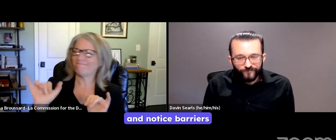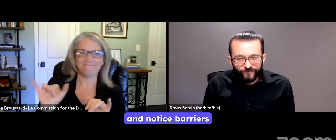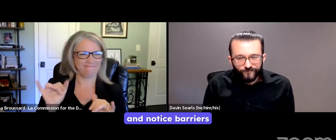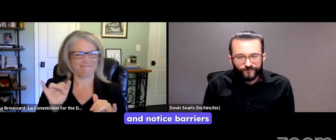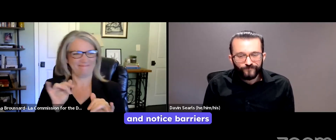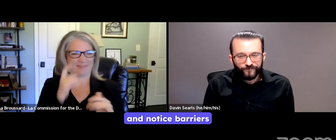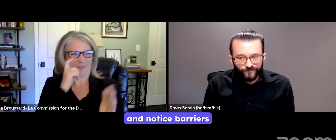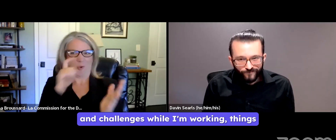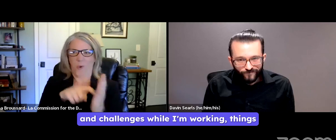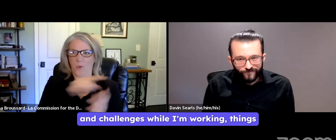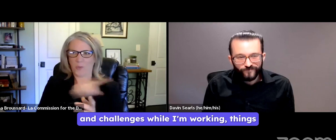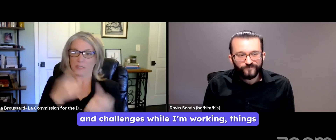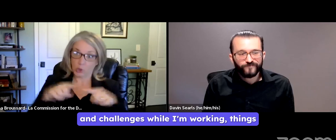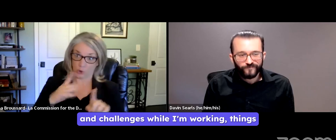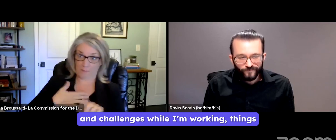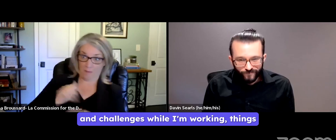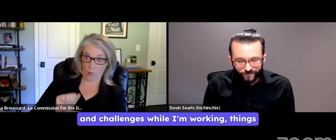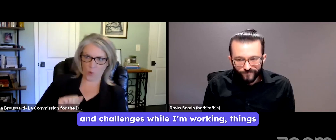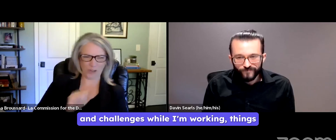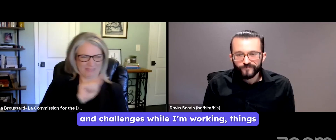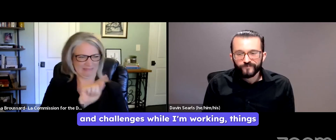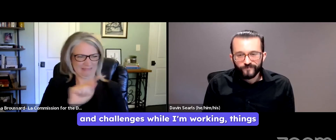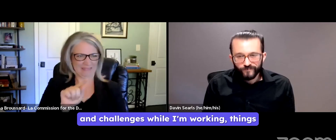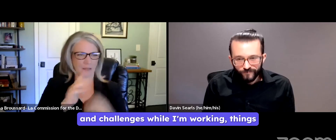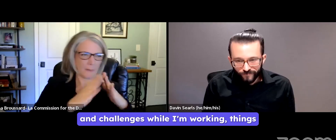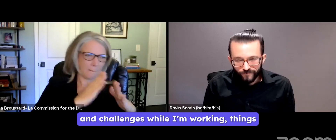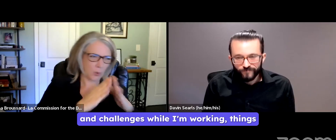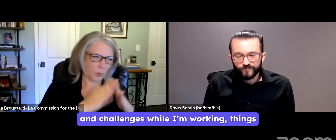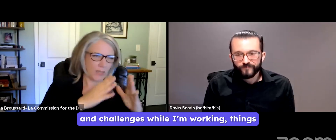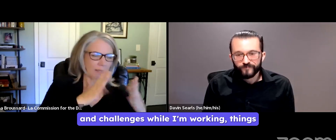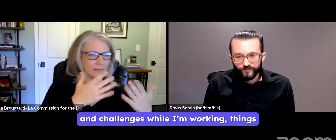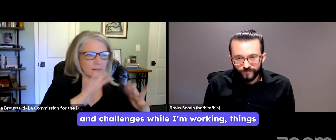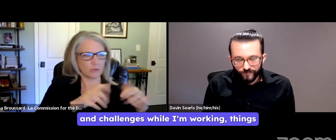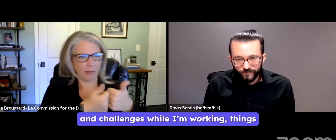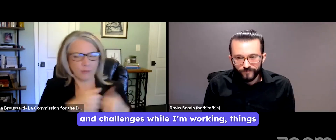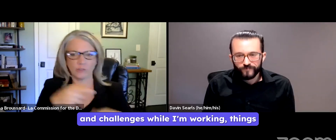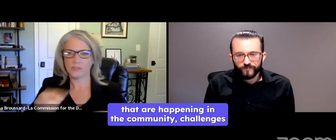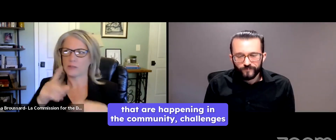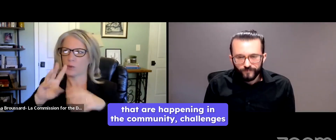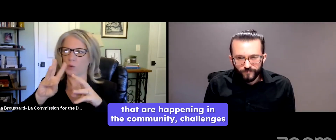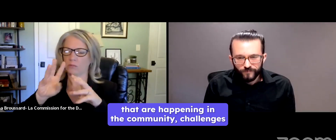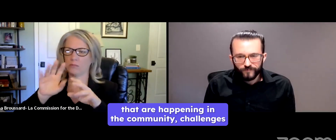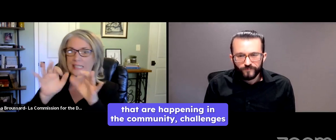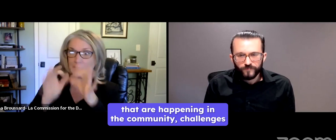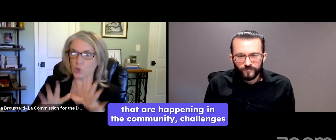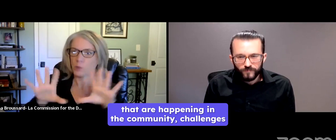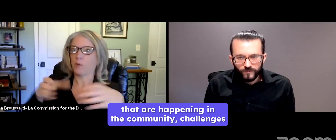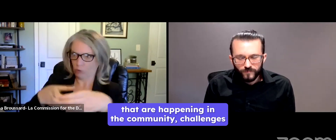notice barriers and challenges while I'm working, things that are happening in the community,